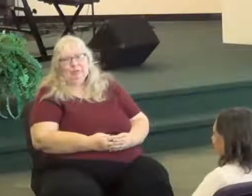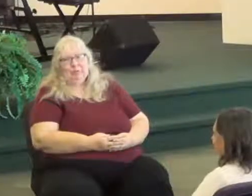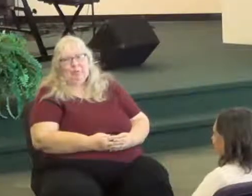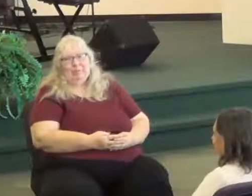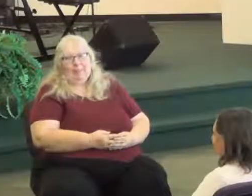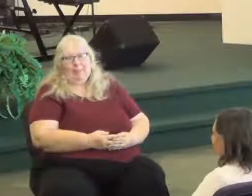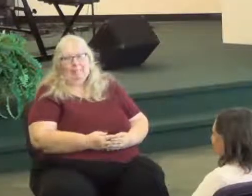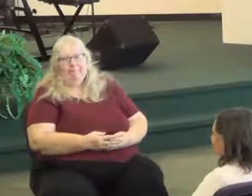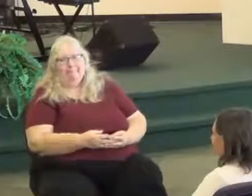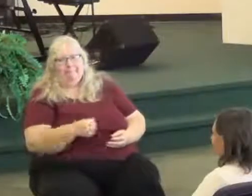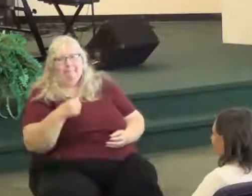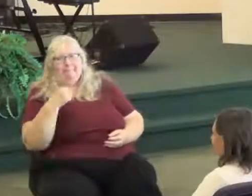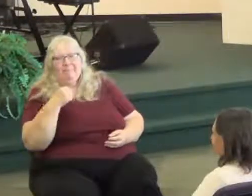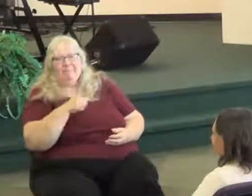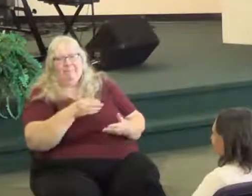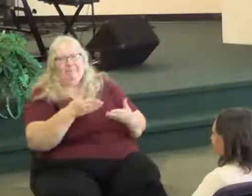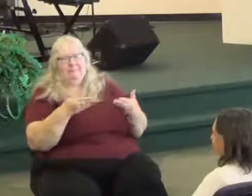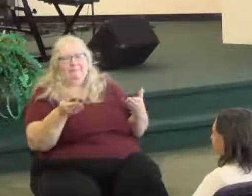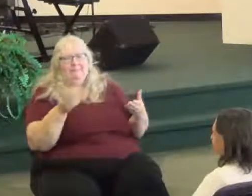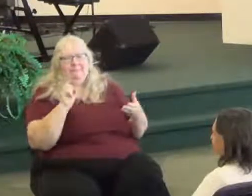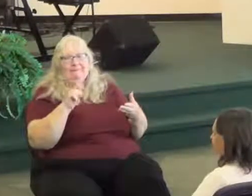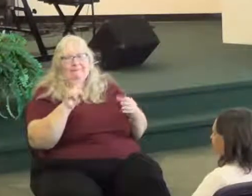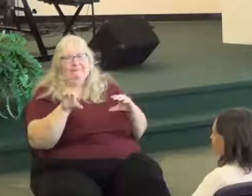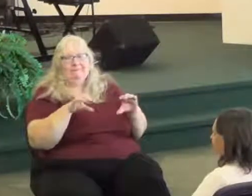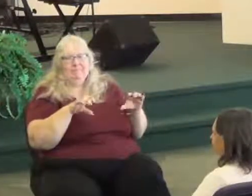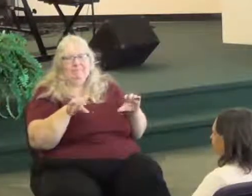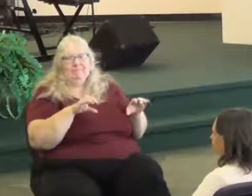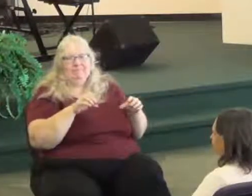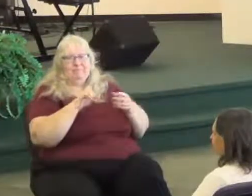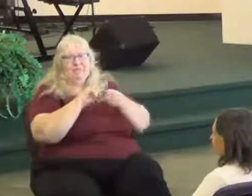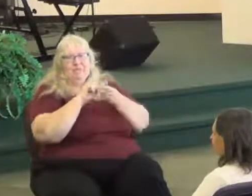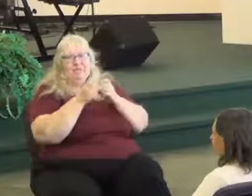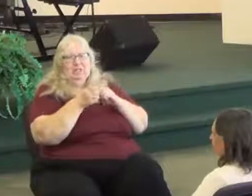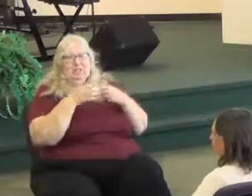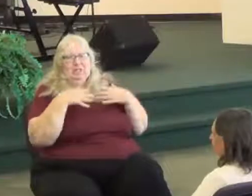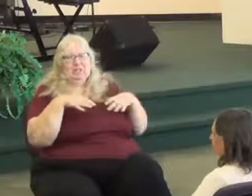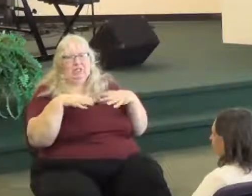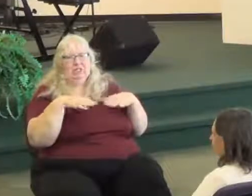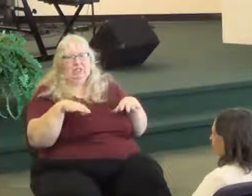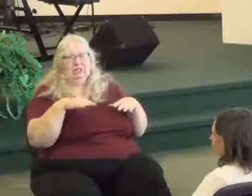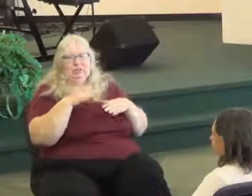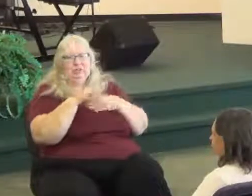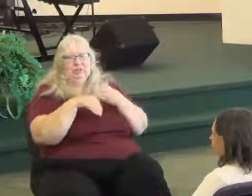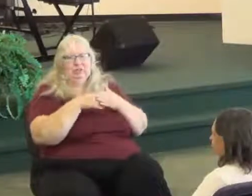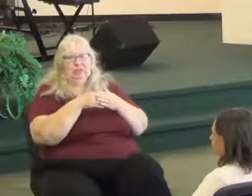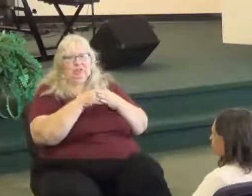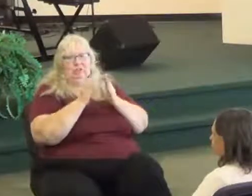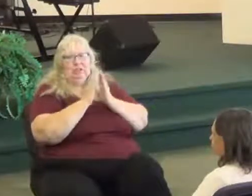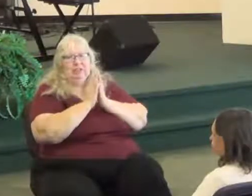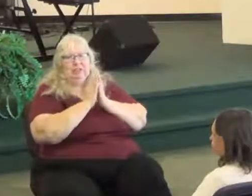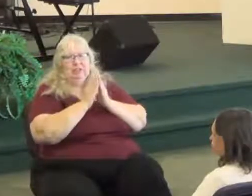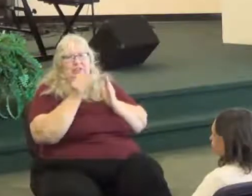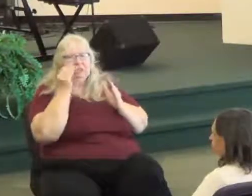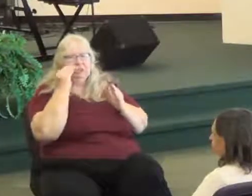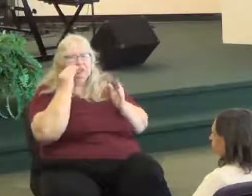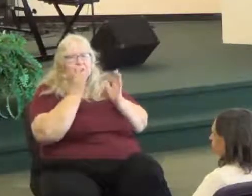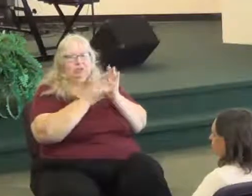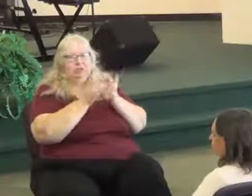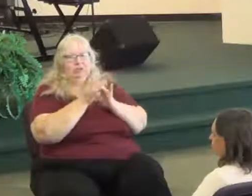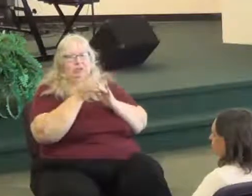whatever you need to do, just bring a towel, and change of clothes, whatever. But all we ask is you know Jesus is your Lord and